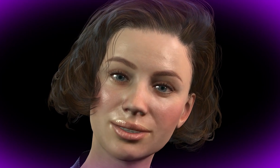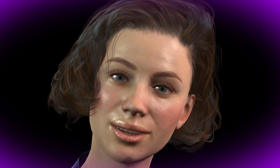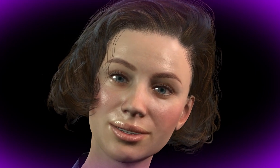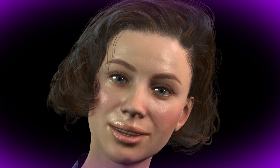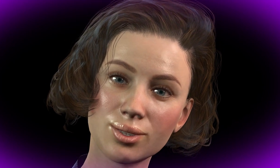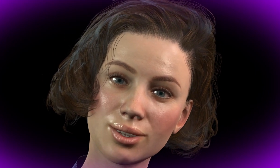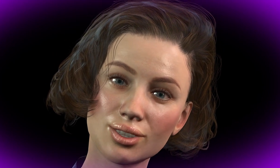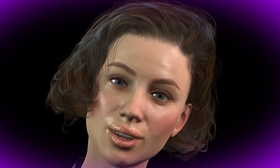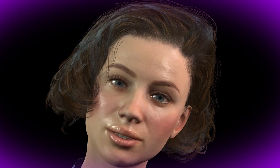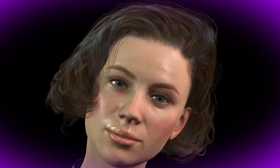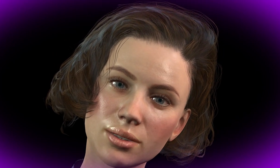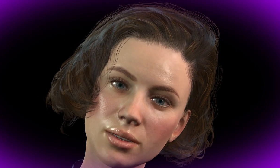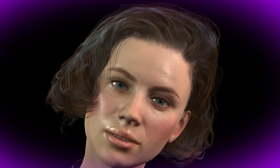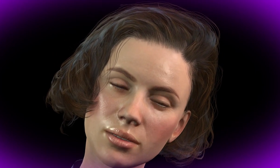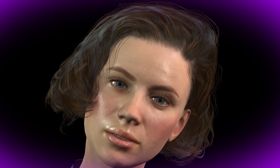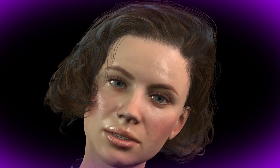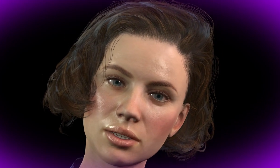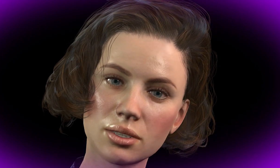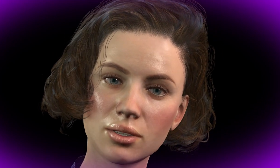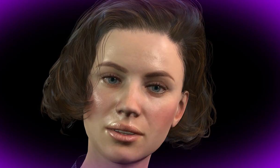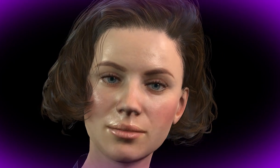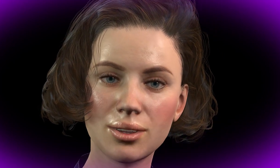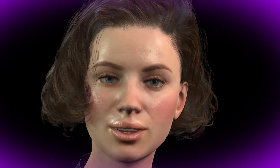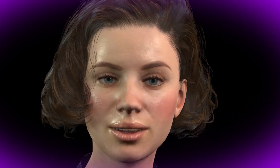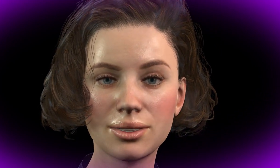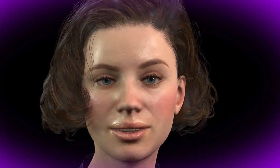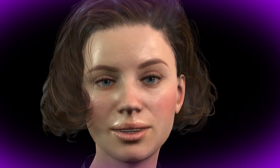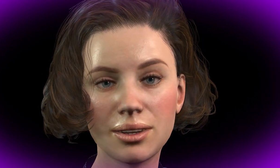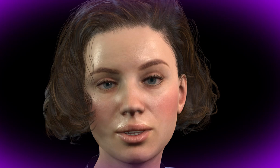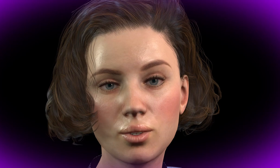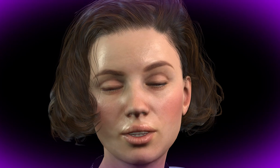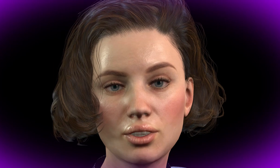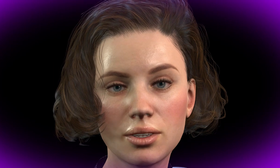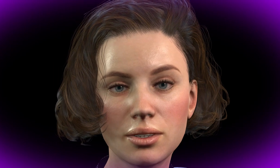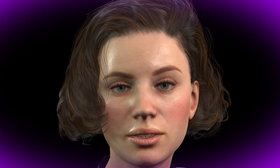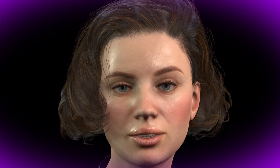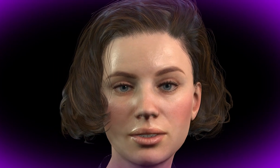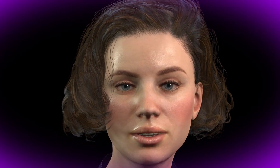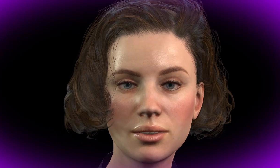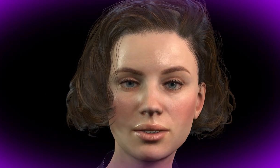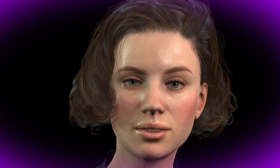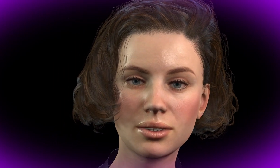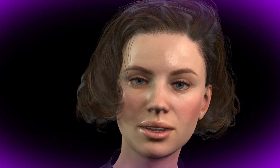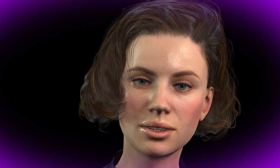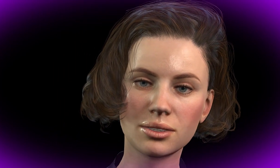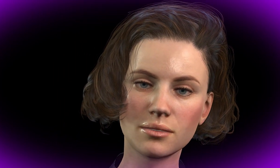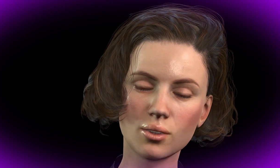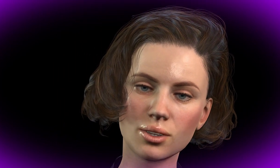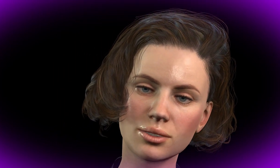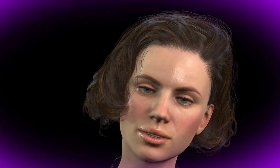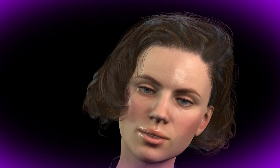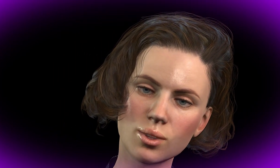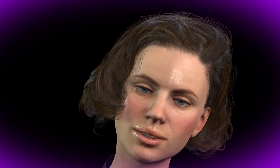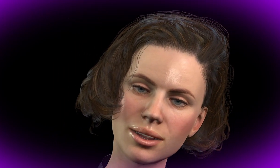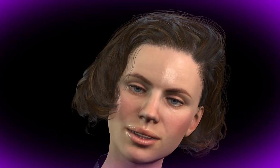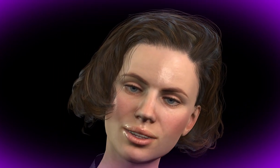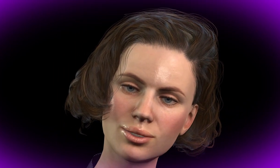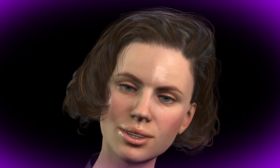sign language alphabet. The history of American Sign Language didn't truly begin until 1814, when deaf education